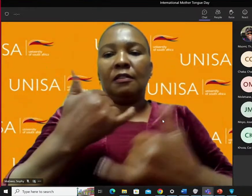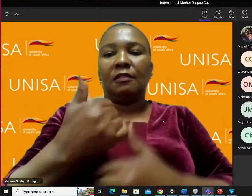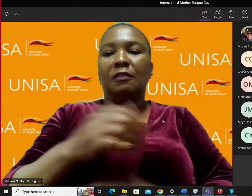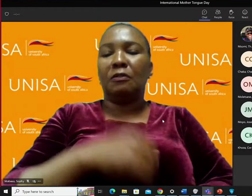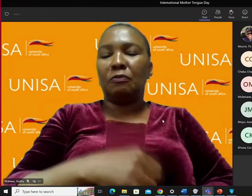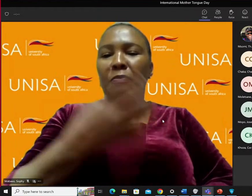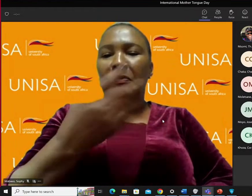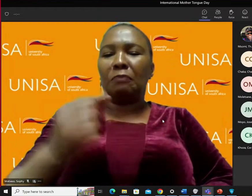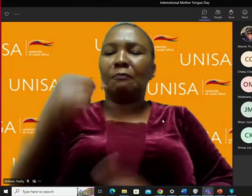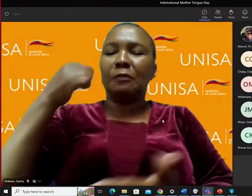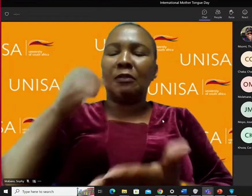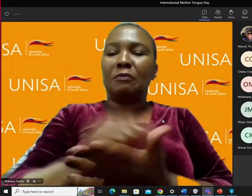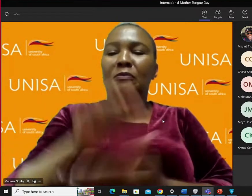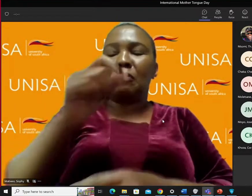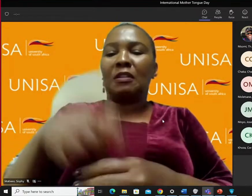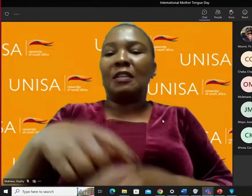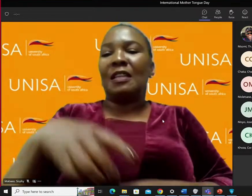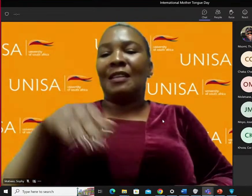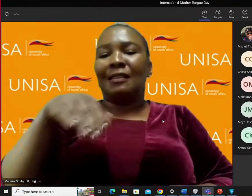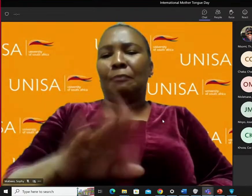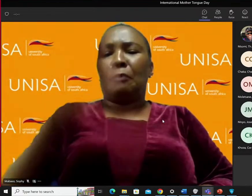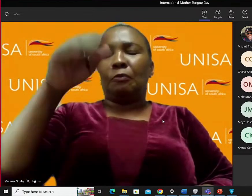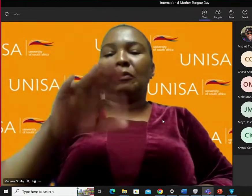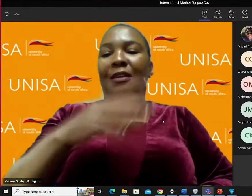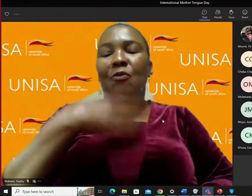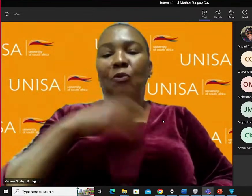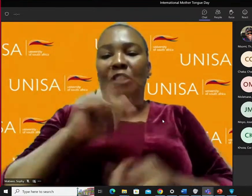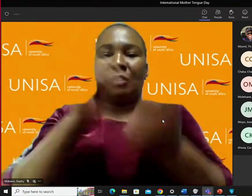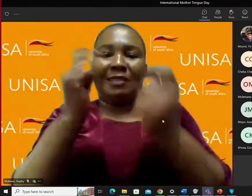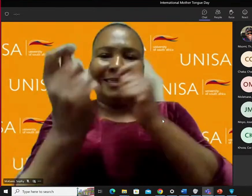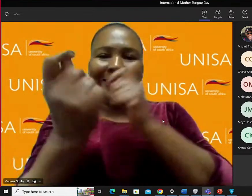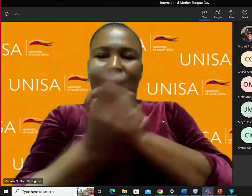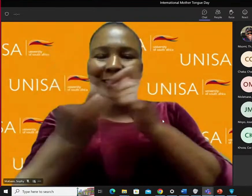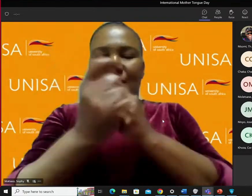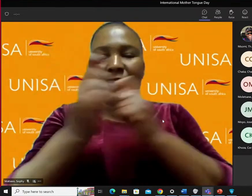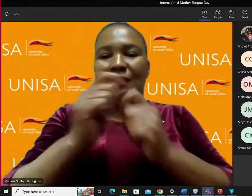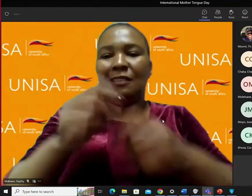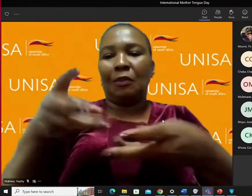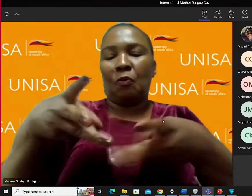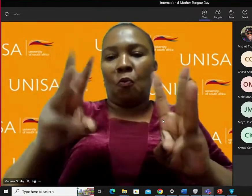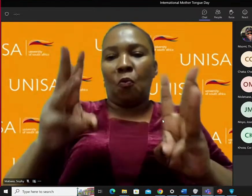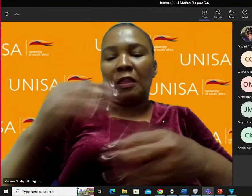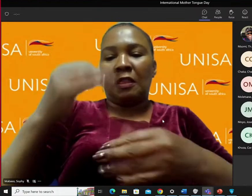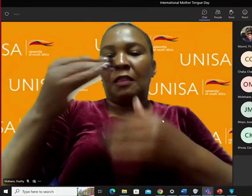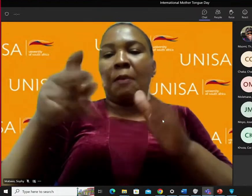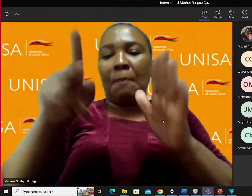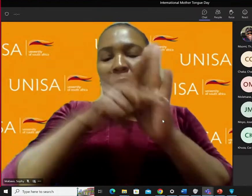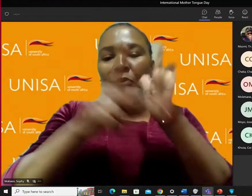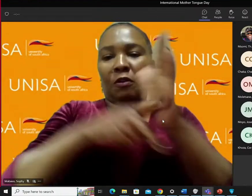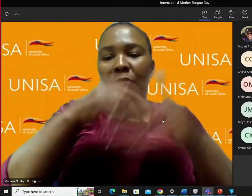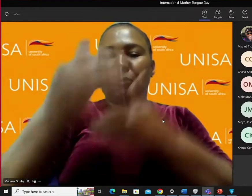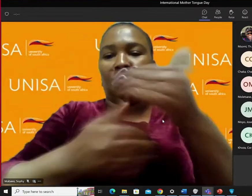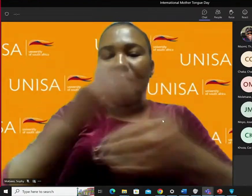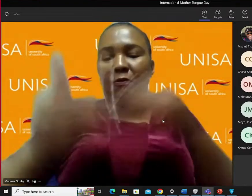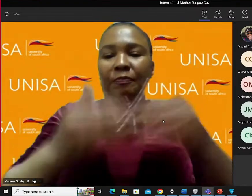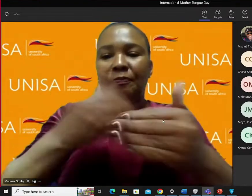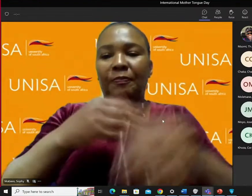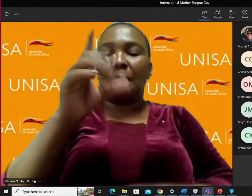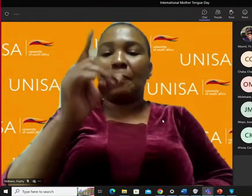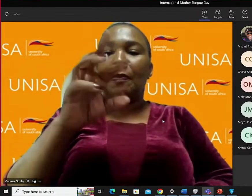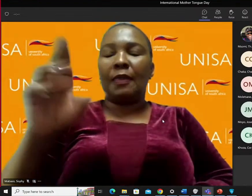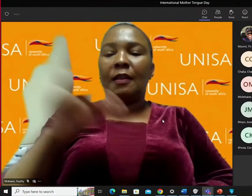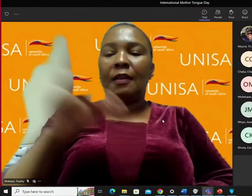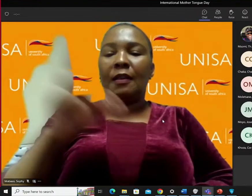and we need to change the tire and put in a spare tire. Dr. Zalo. Yeah, rechange